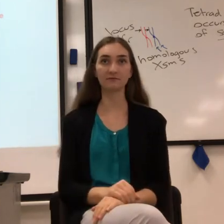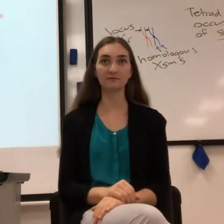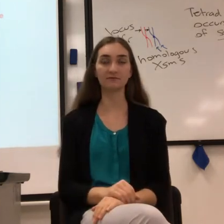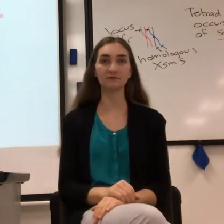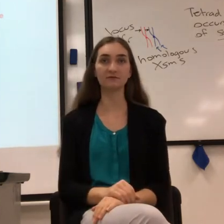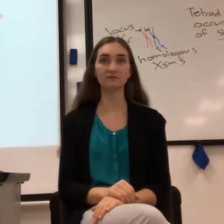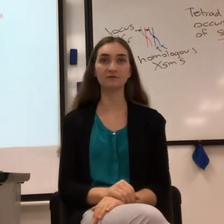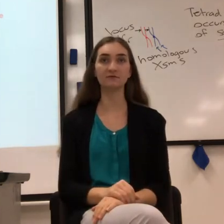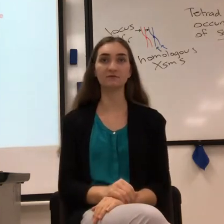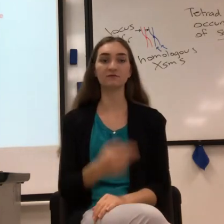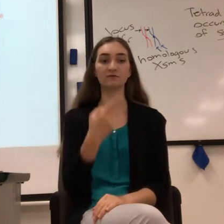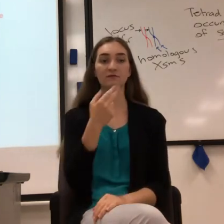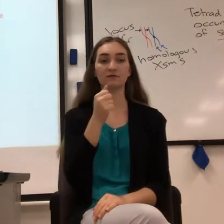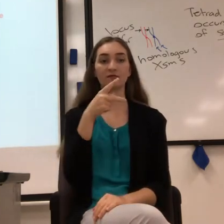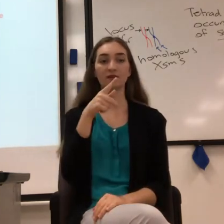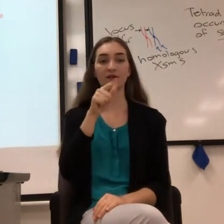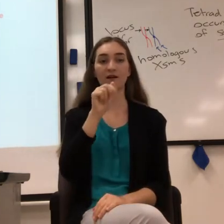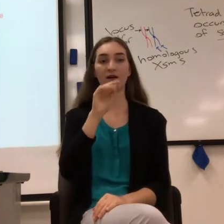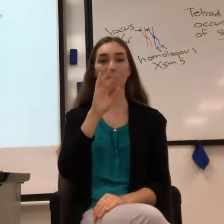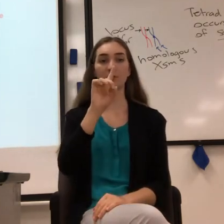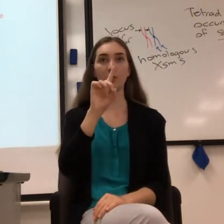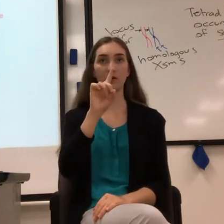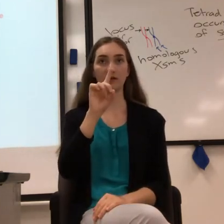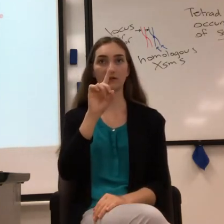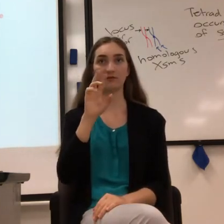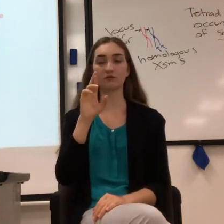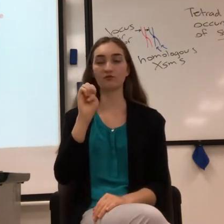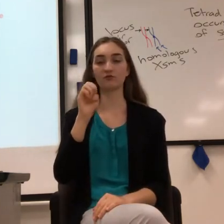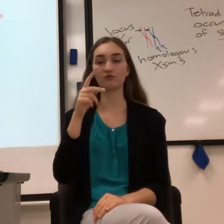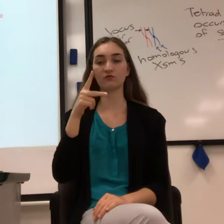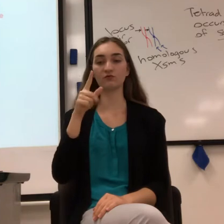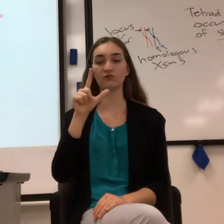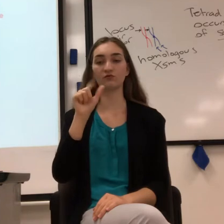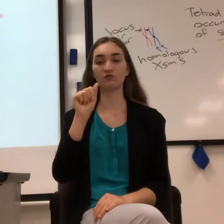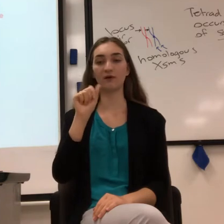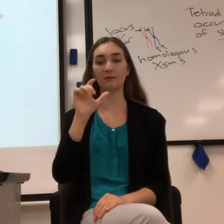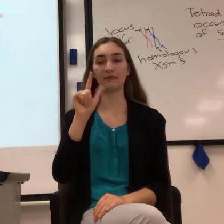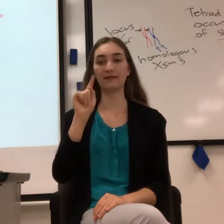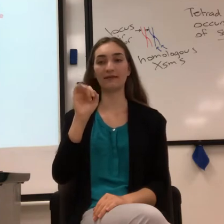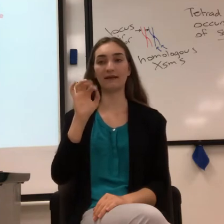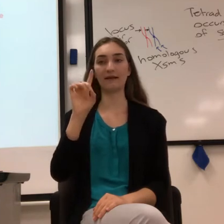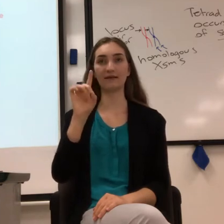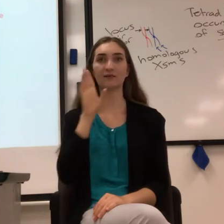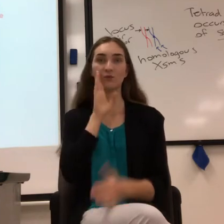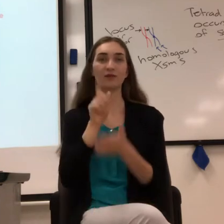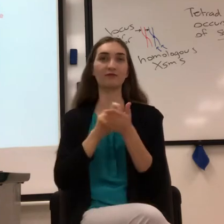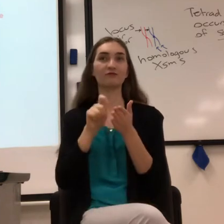Haploid, replicated. Haploid, I'll write it out.